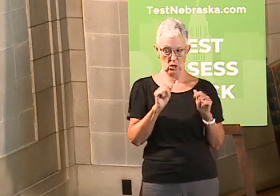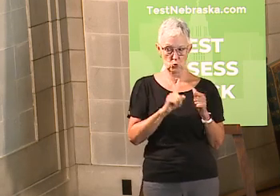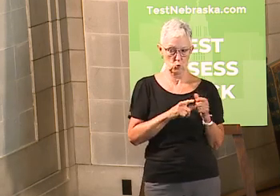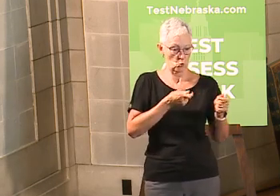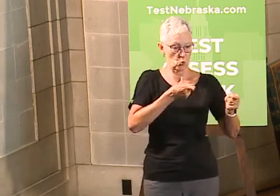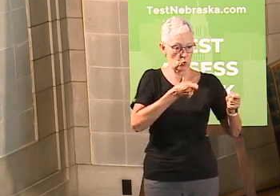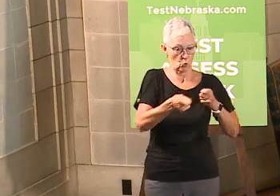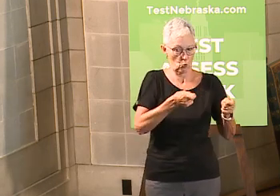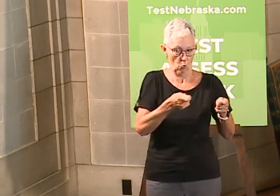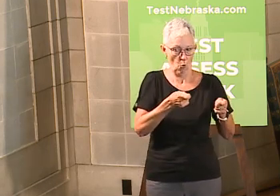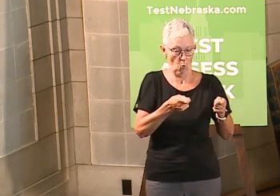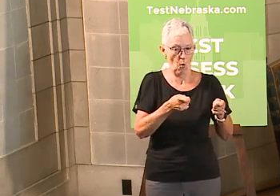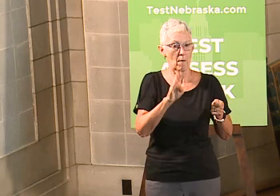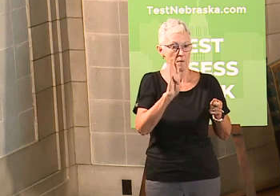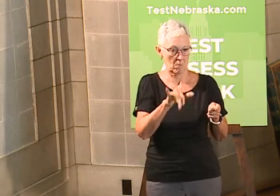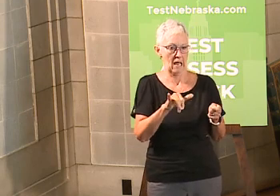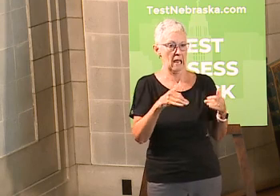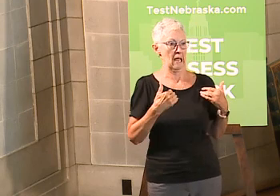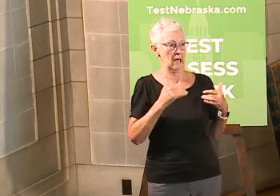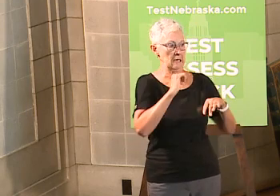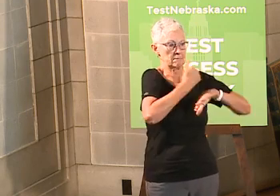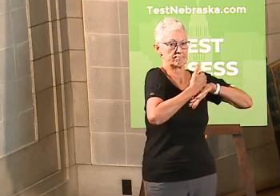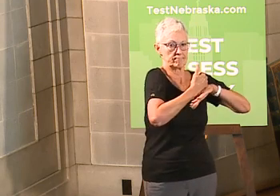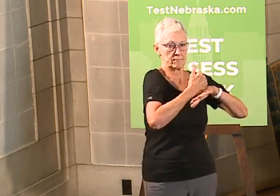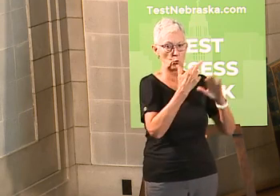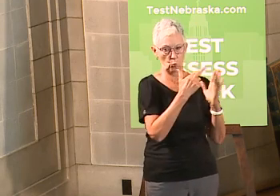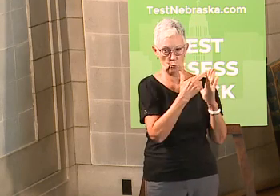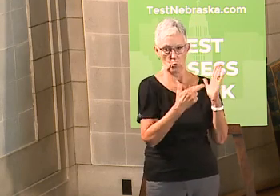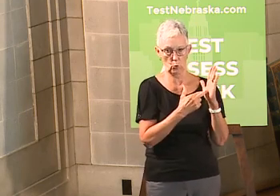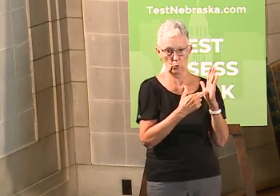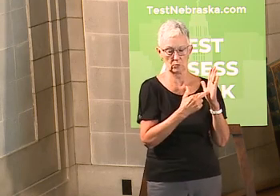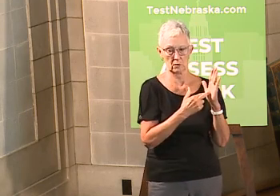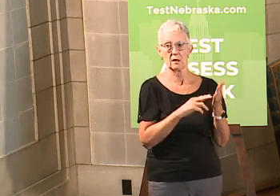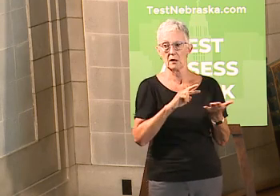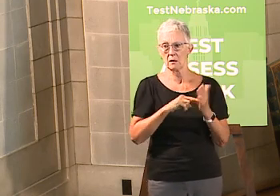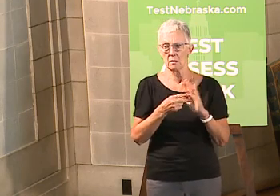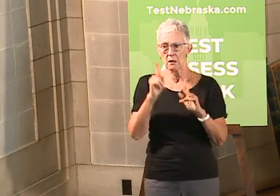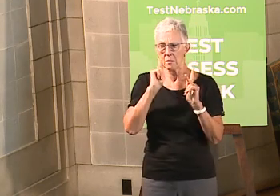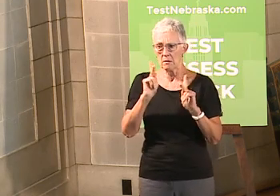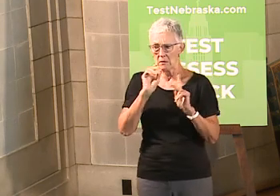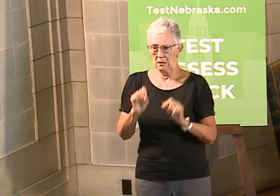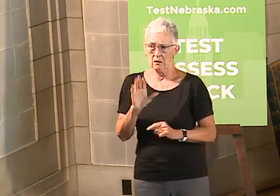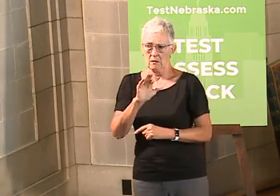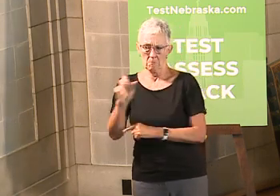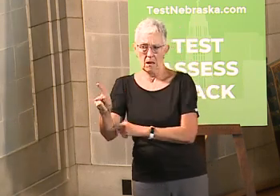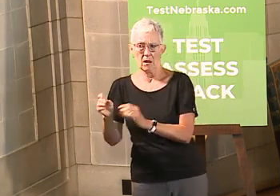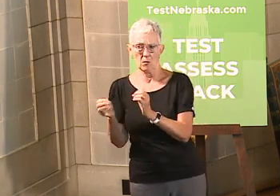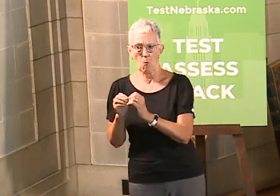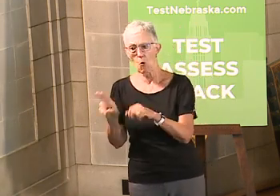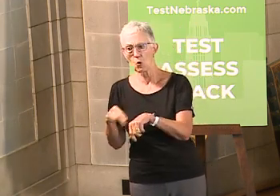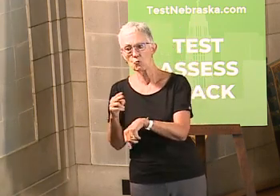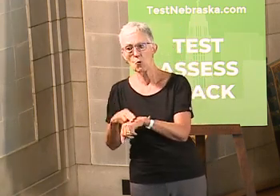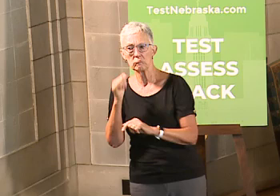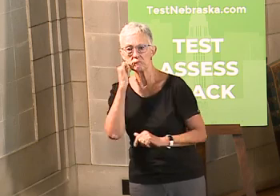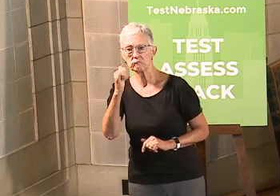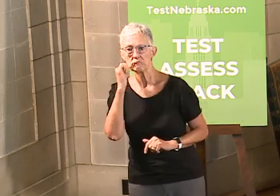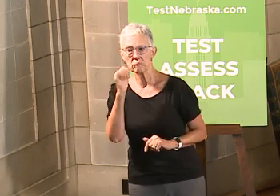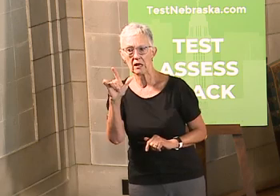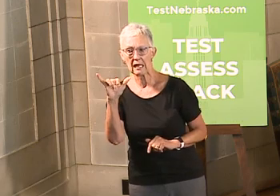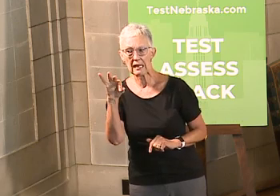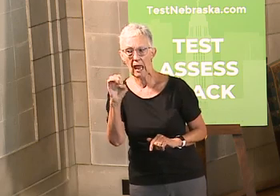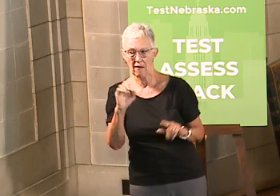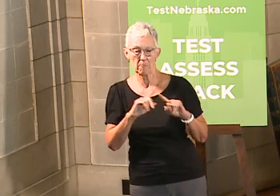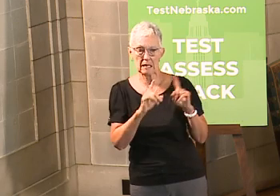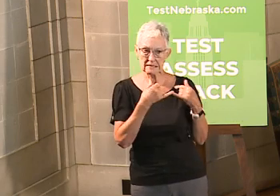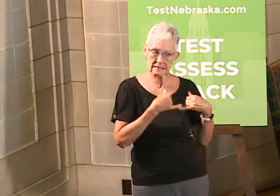to allow people to go back to that more normal life, to do some of the things we've been doing before, but be mindful that as we do this, we